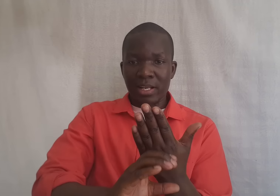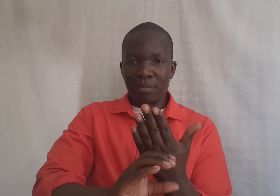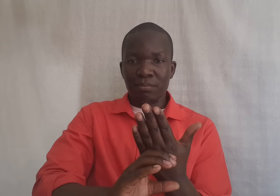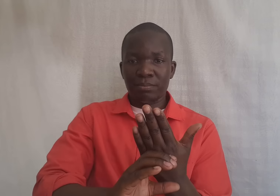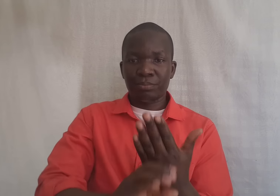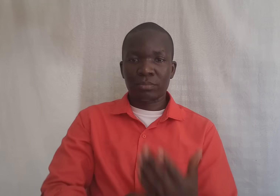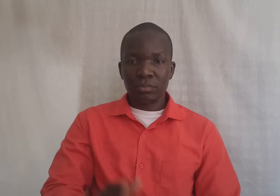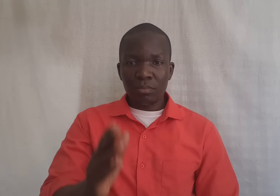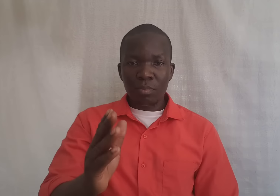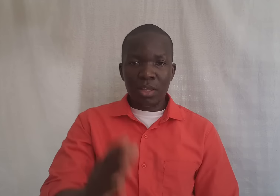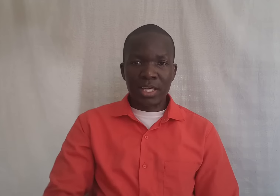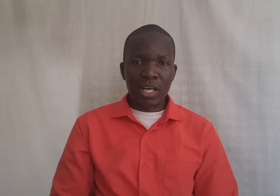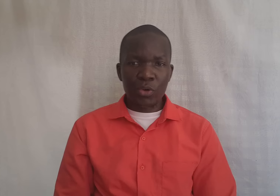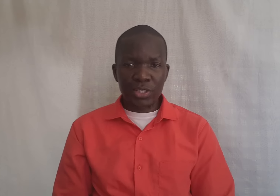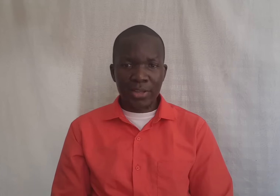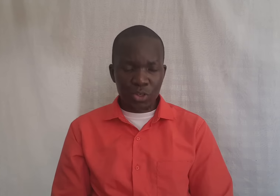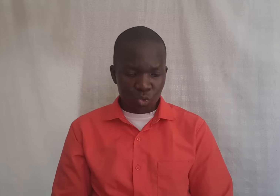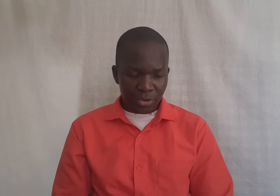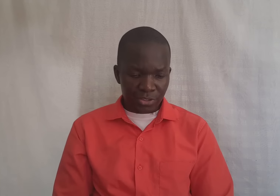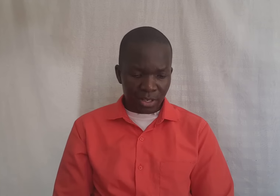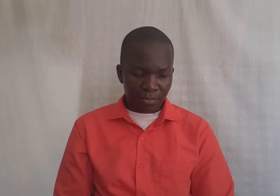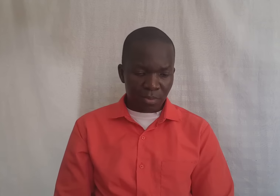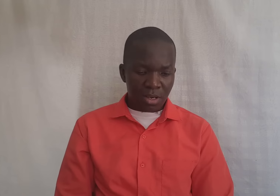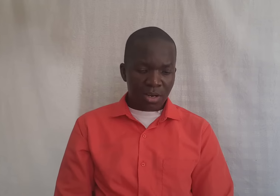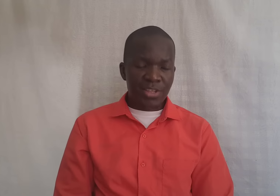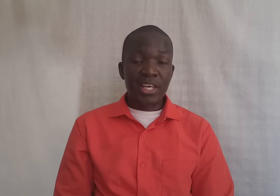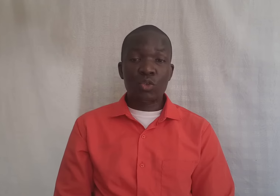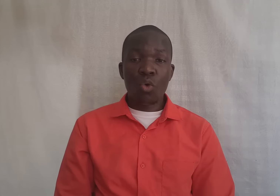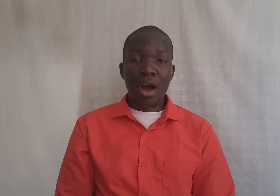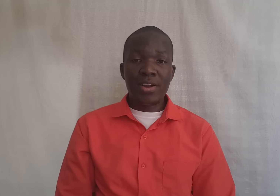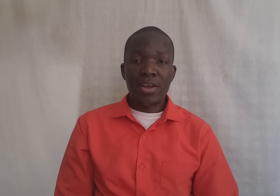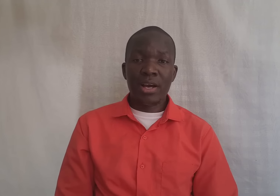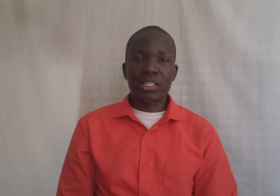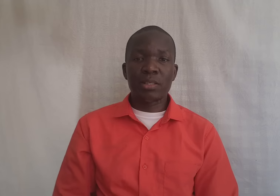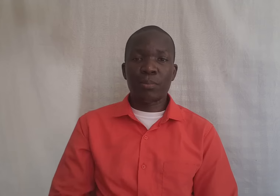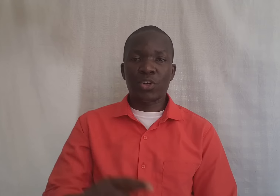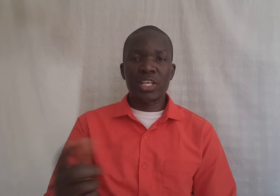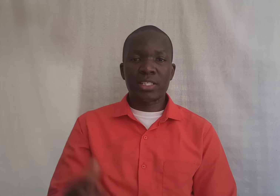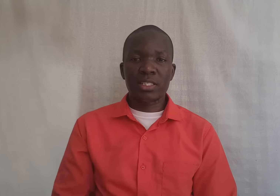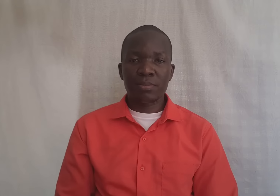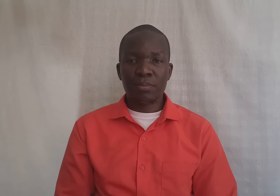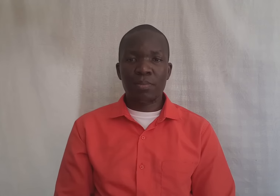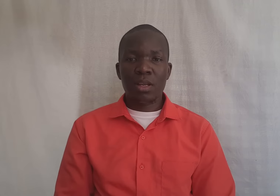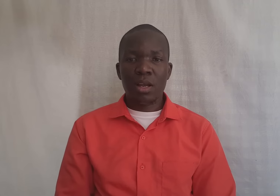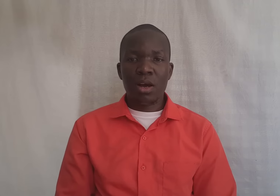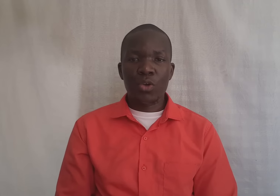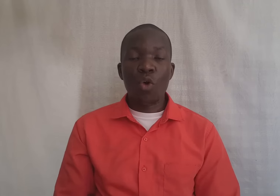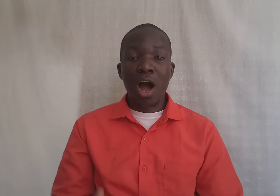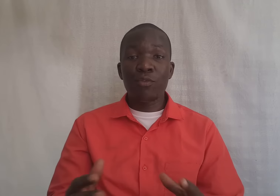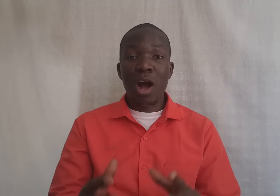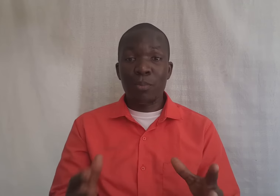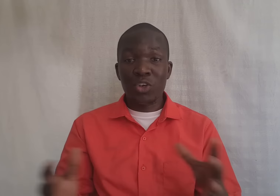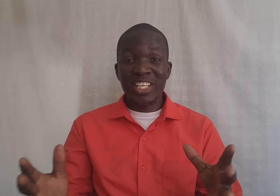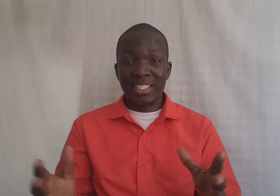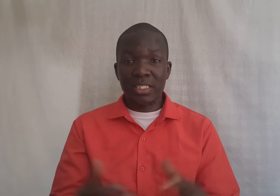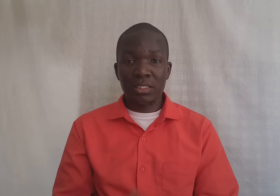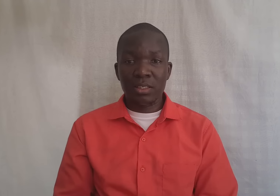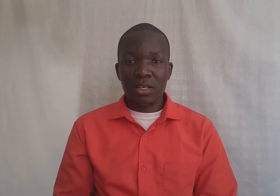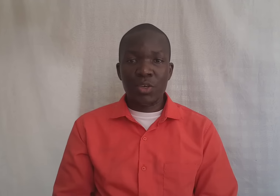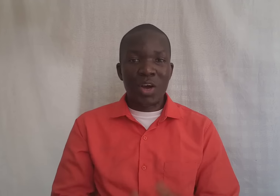curriculum. That's how we sign those words. The next word here is project. You have a project. You are